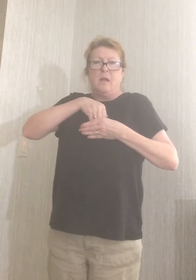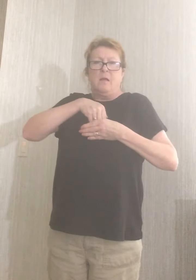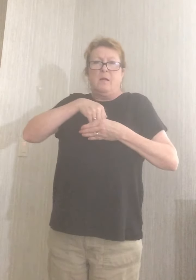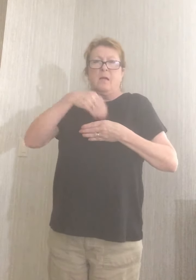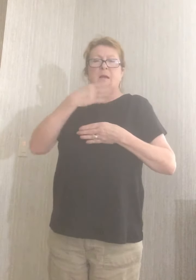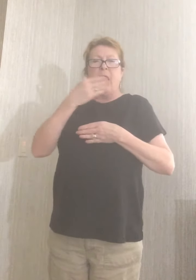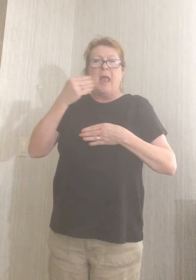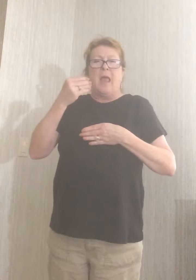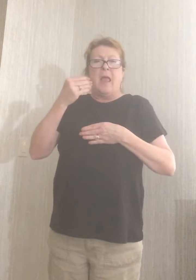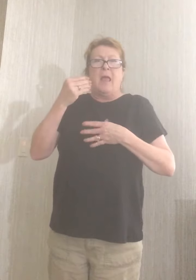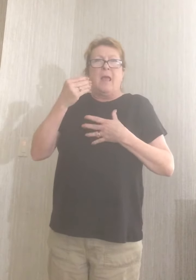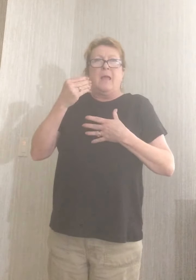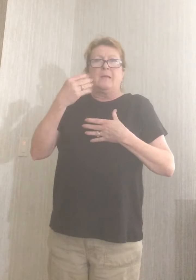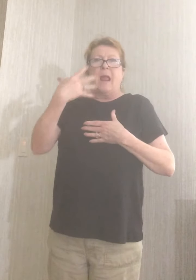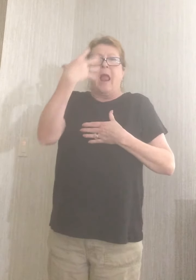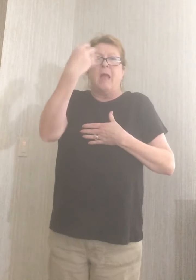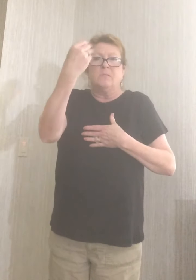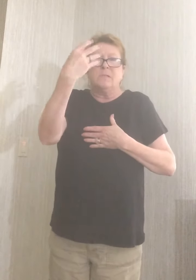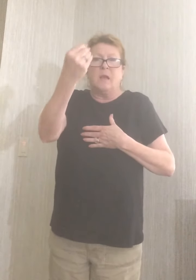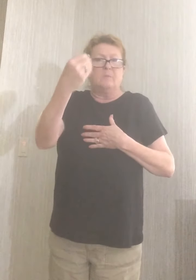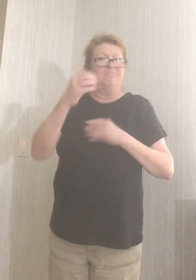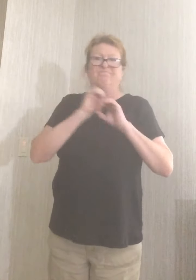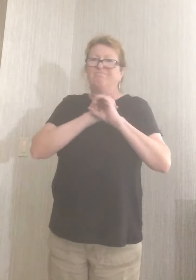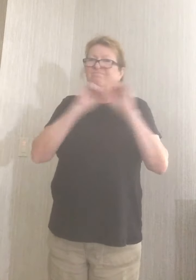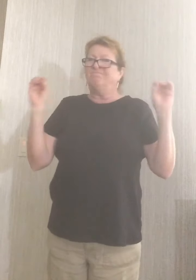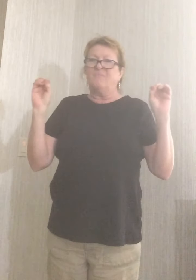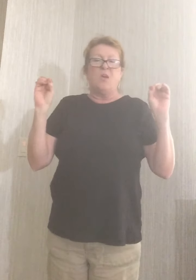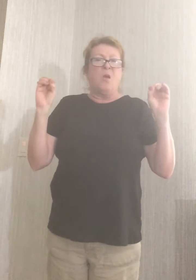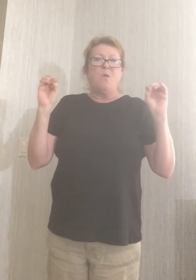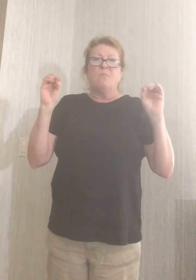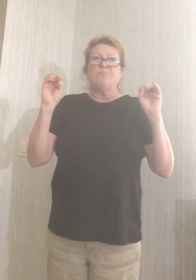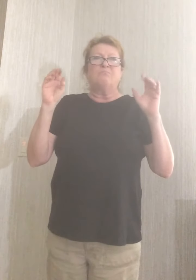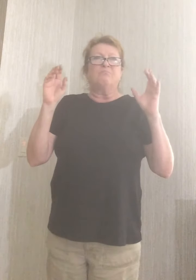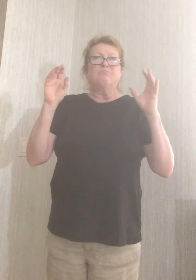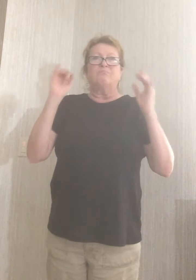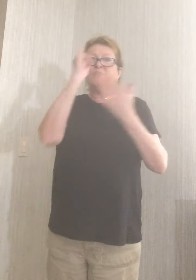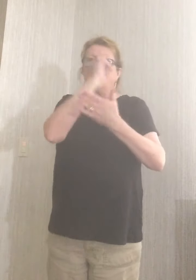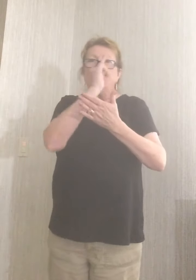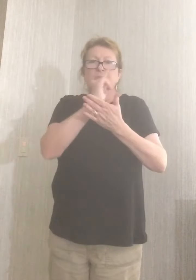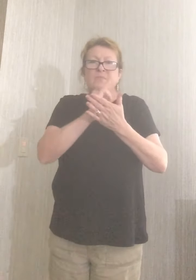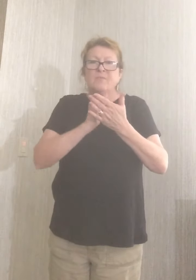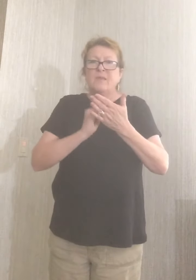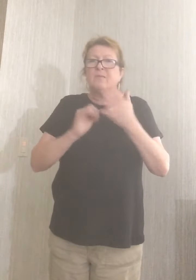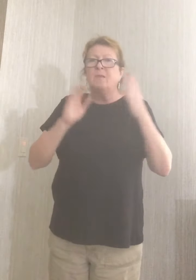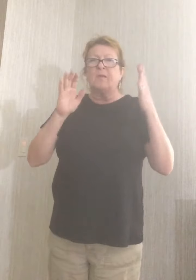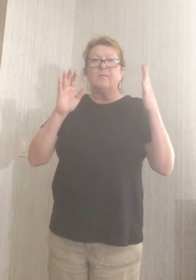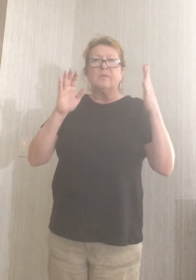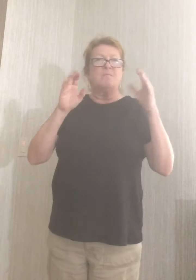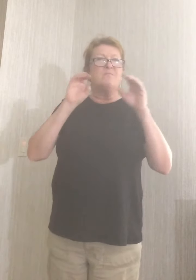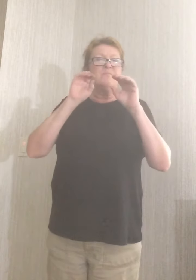There is no decoration at all carved into the stone, no wood to speak